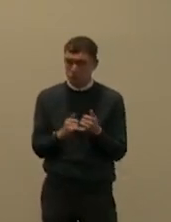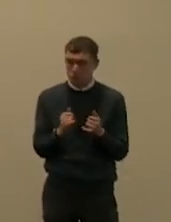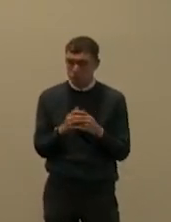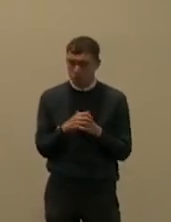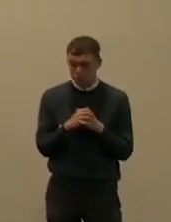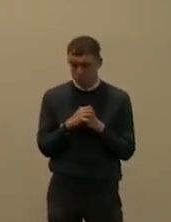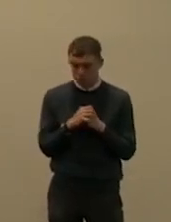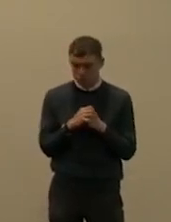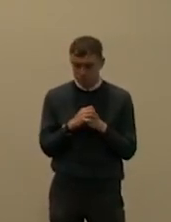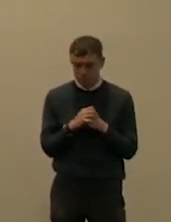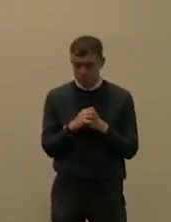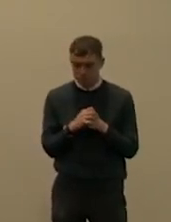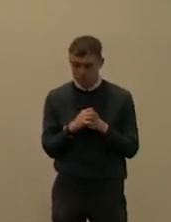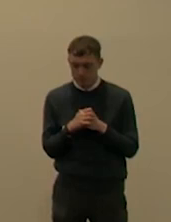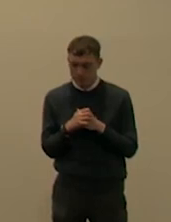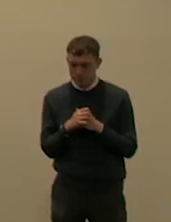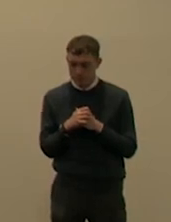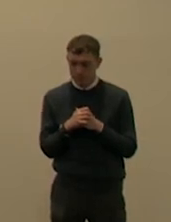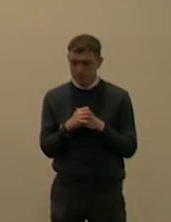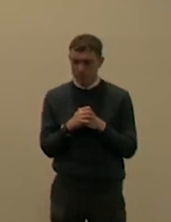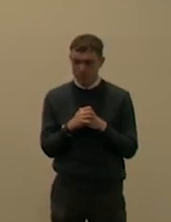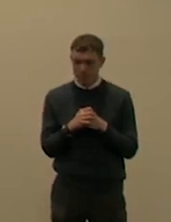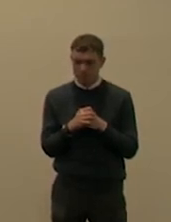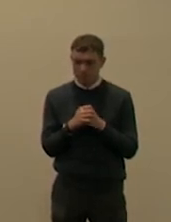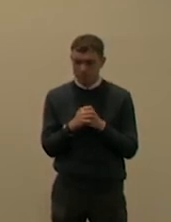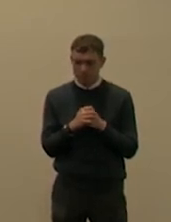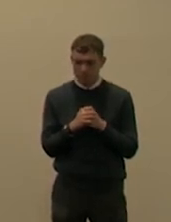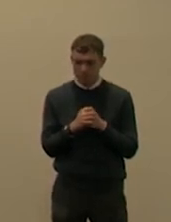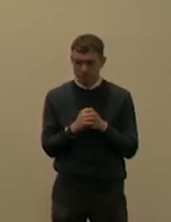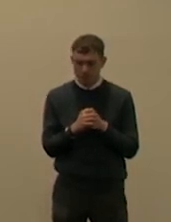configuration. Come on, take a few seconds.